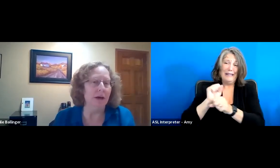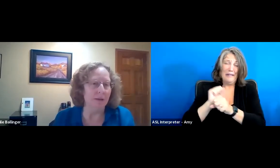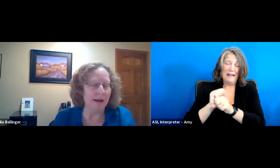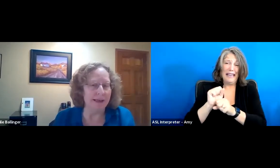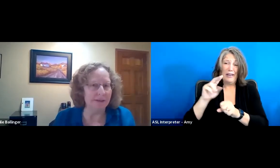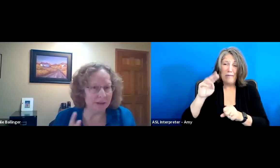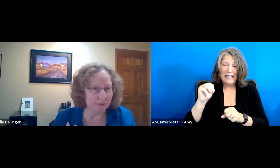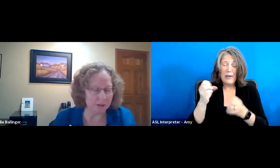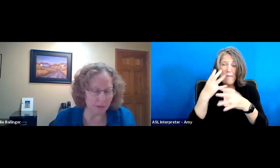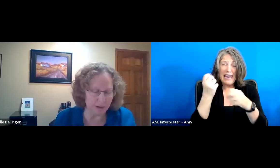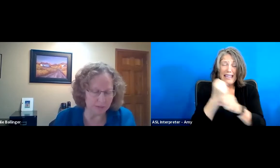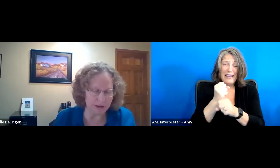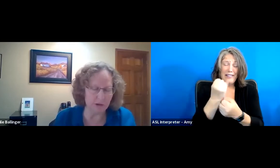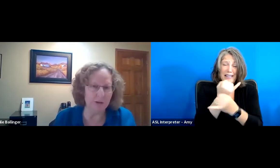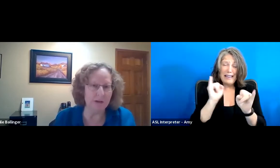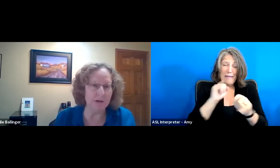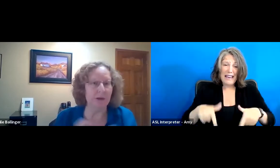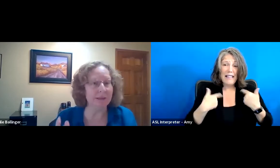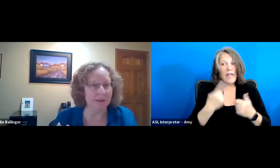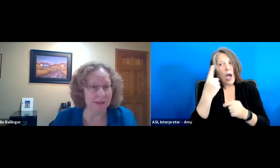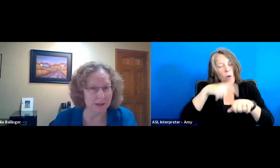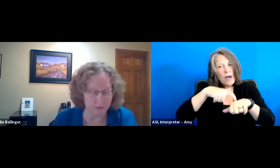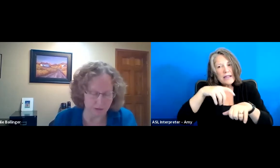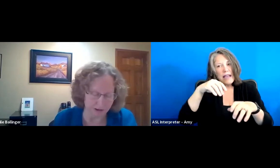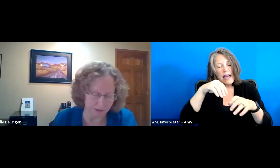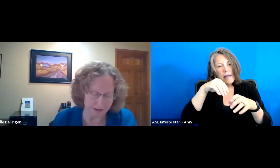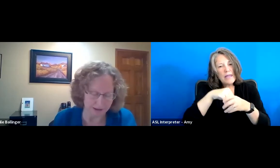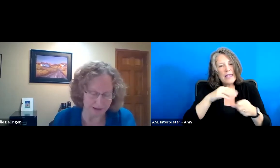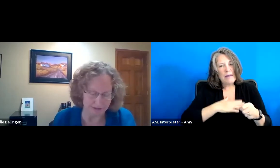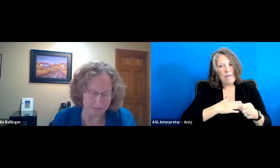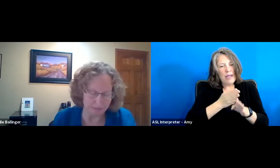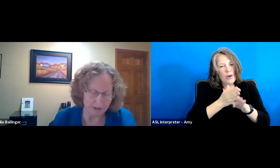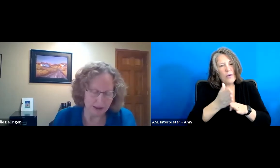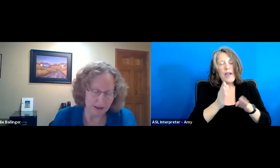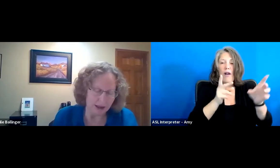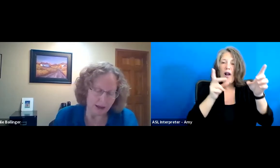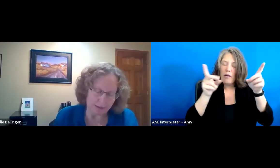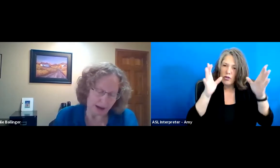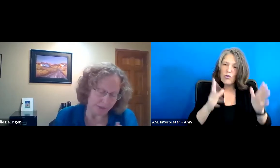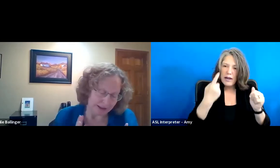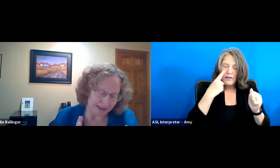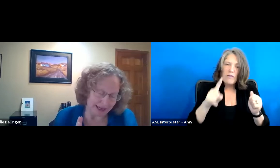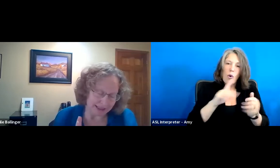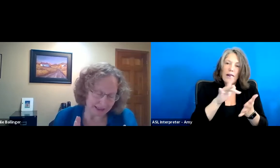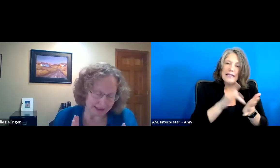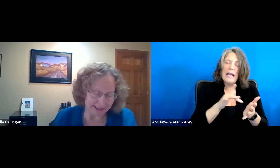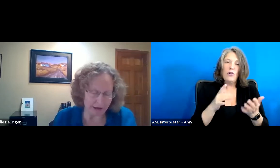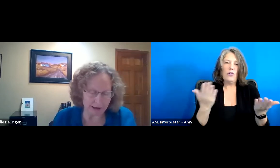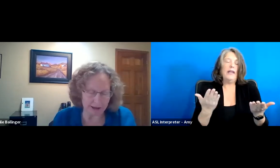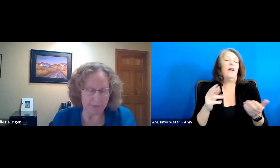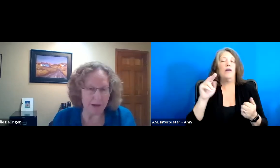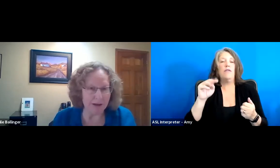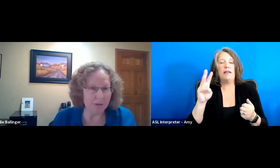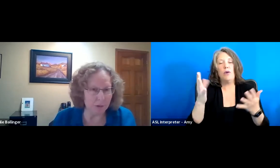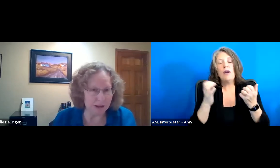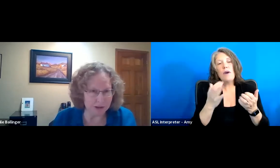Mexico. I even at one point in my career directed a center for independent living. I want to thank